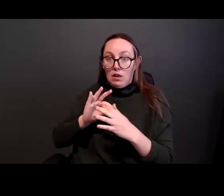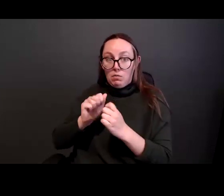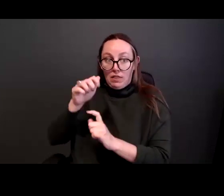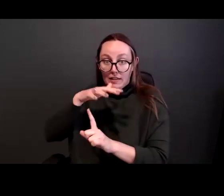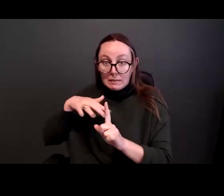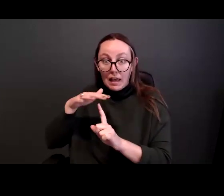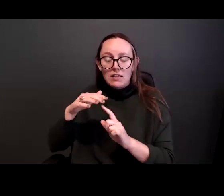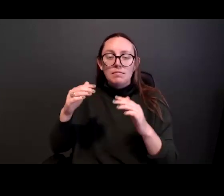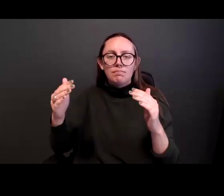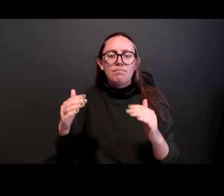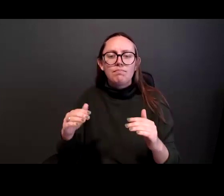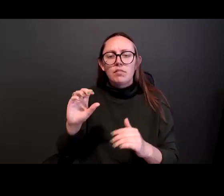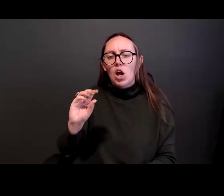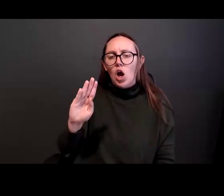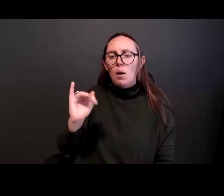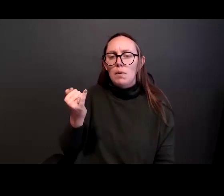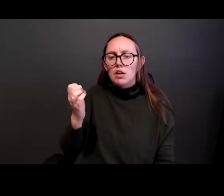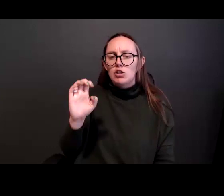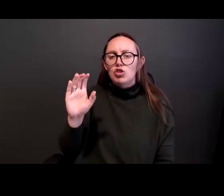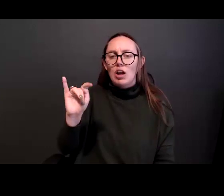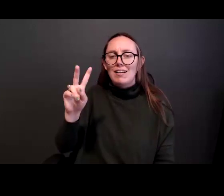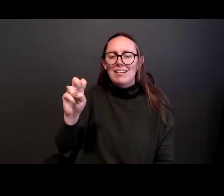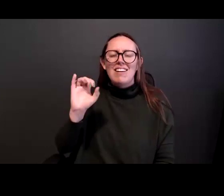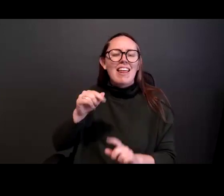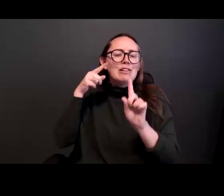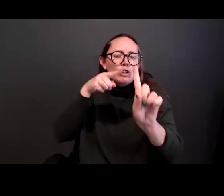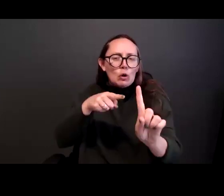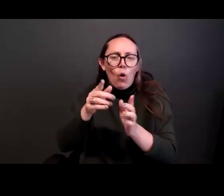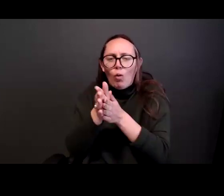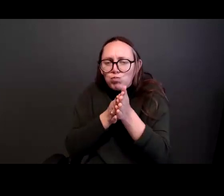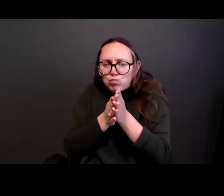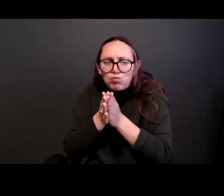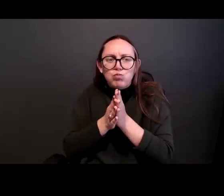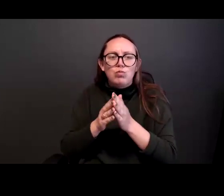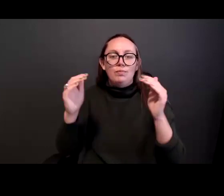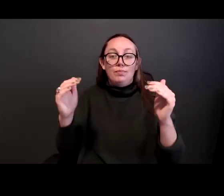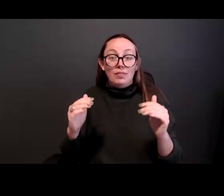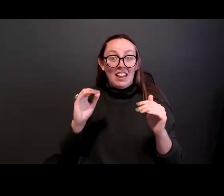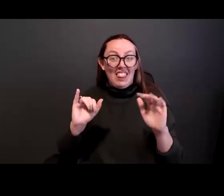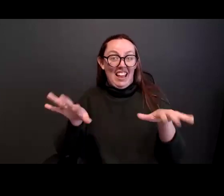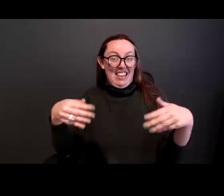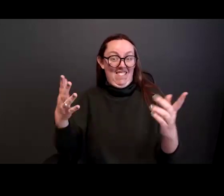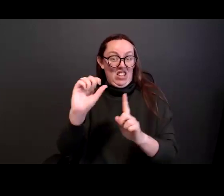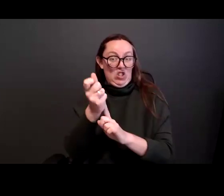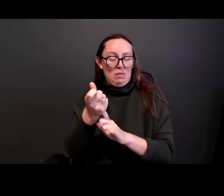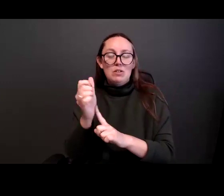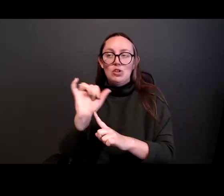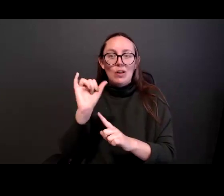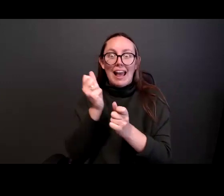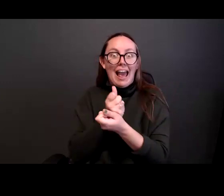what's my motivation? That's their objective. The given circumstances, everything that's around you, the time of day, the space,